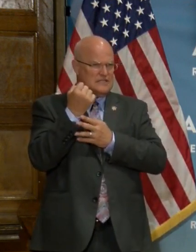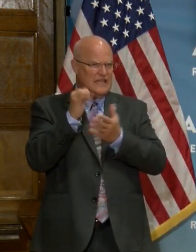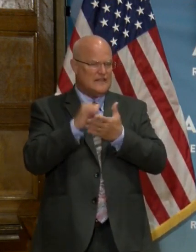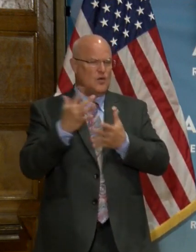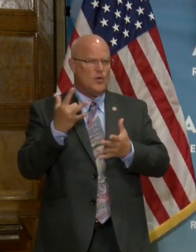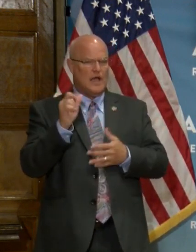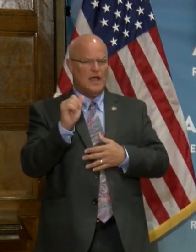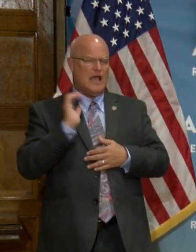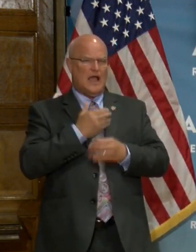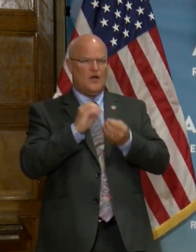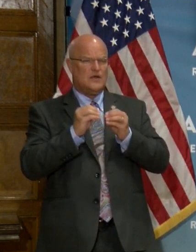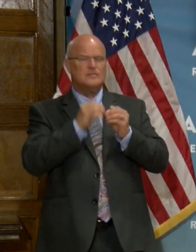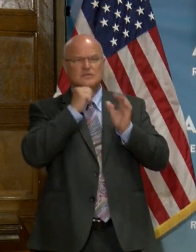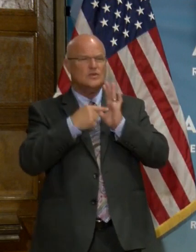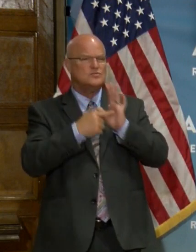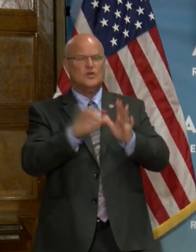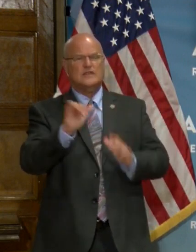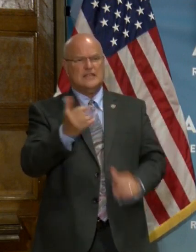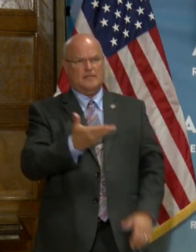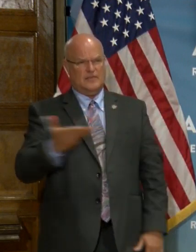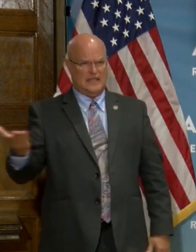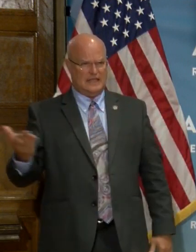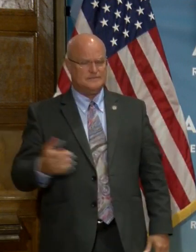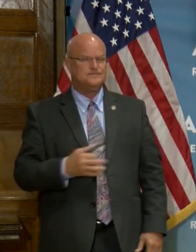why our numbers don't show the same thing?